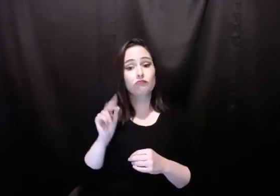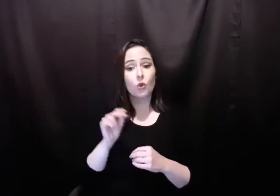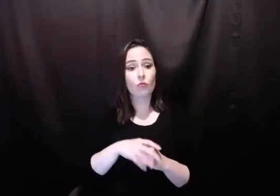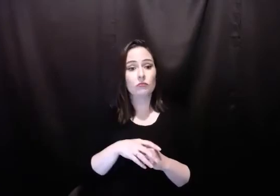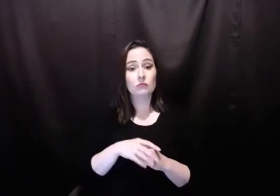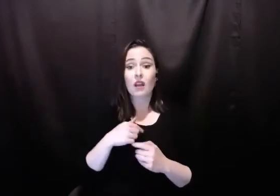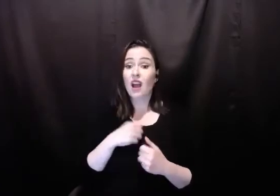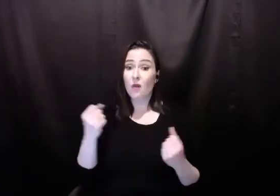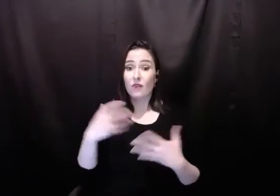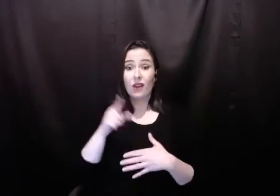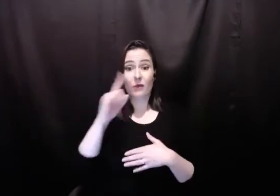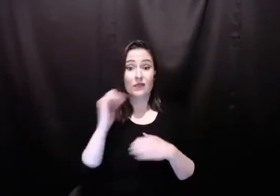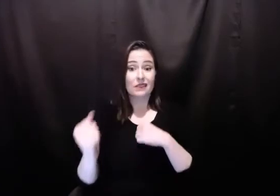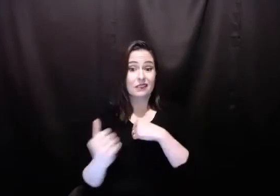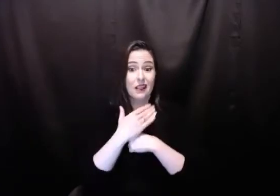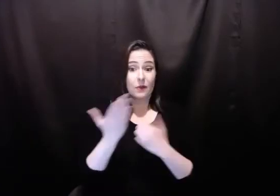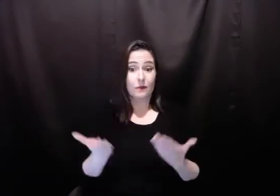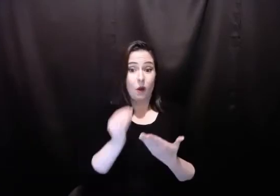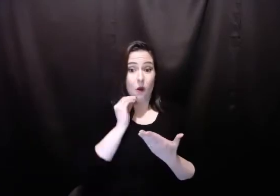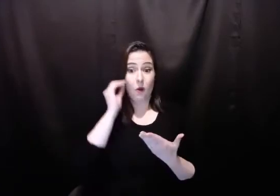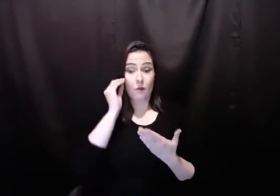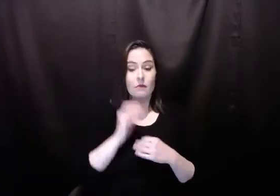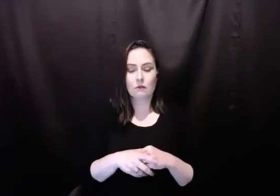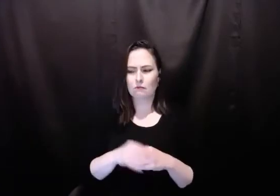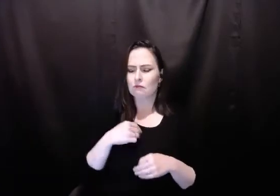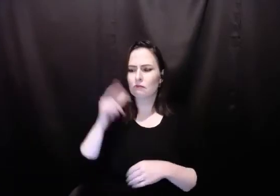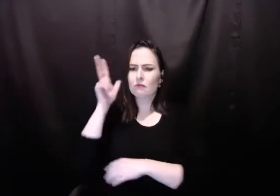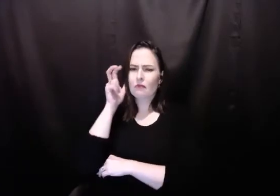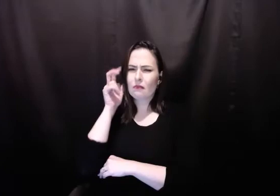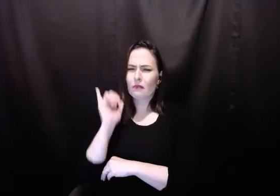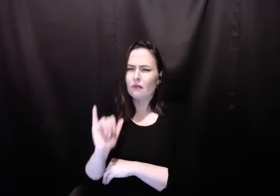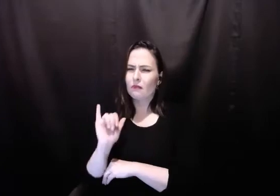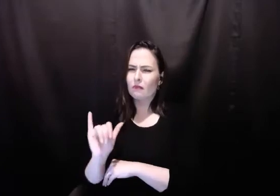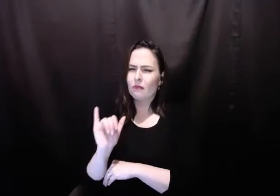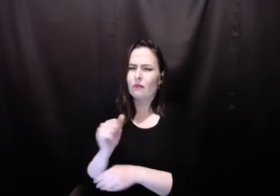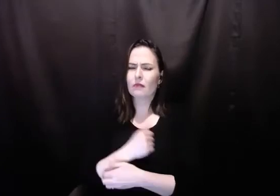as many of you know, no one quite understands what it's like